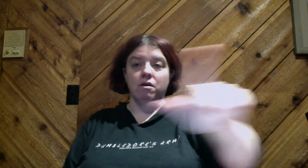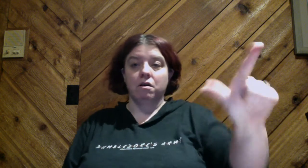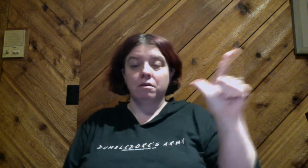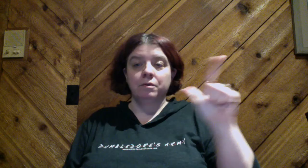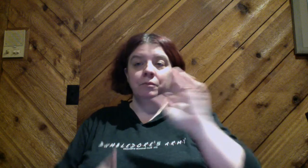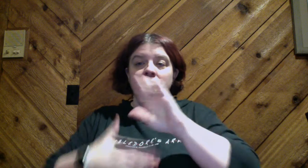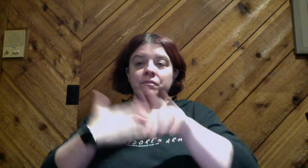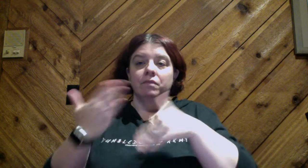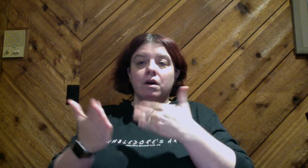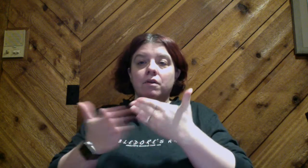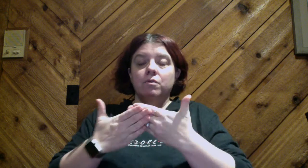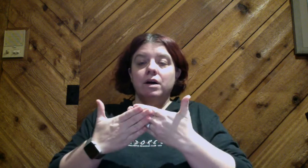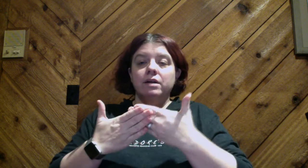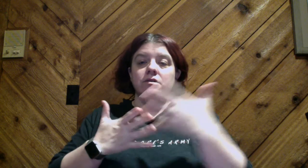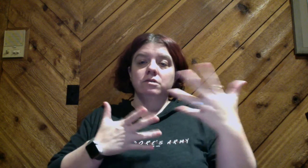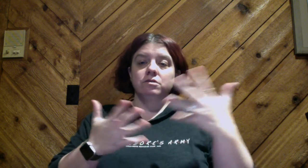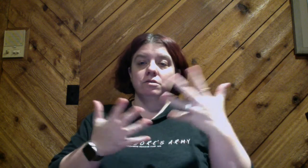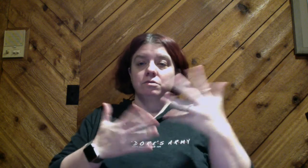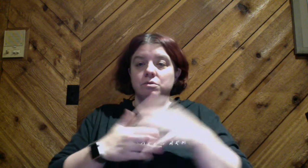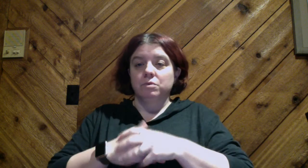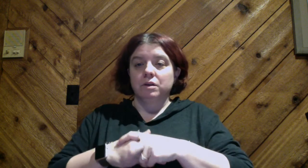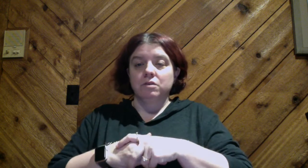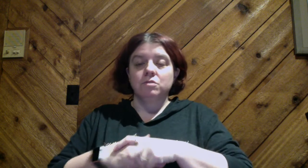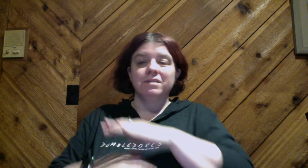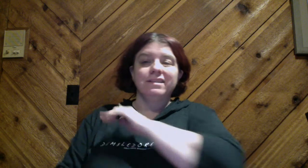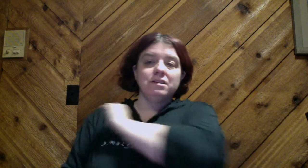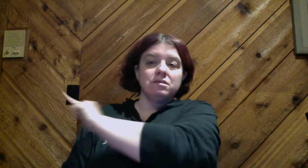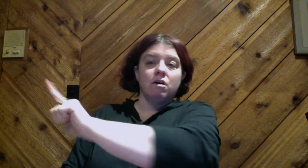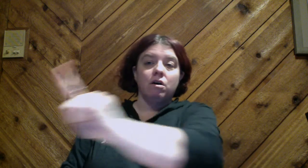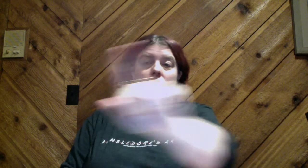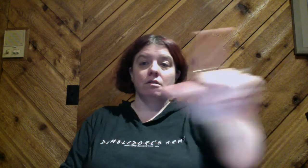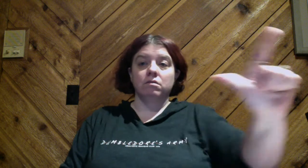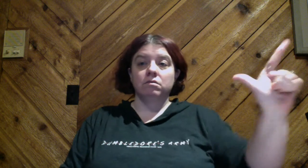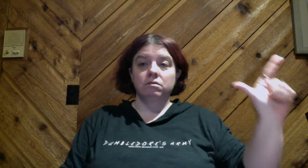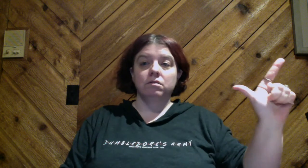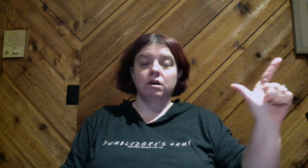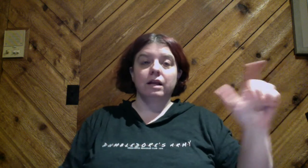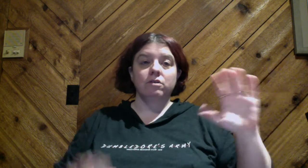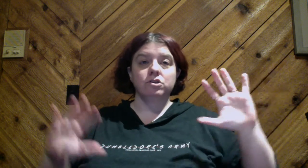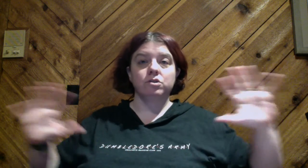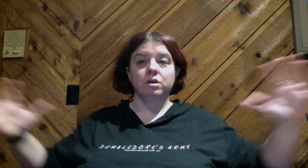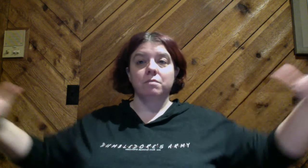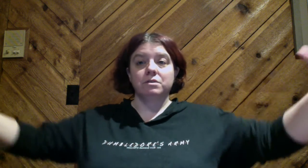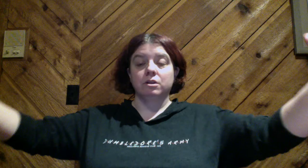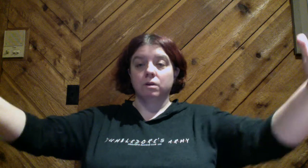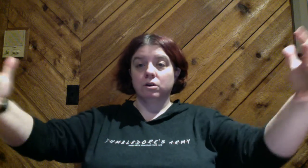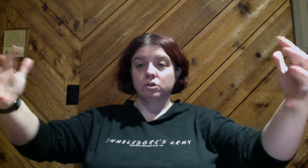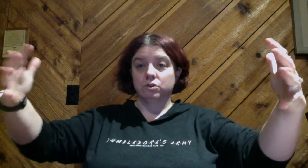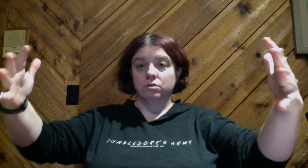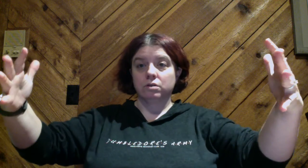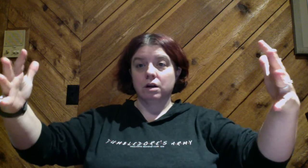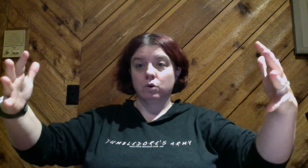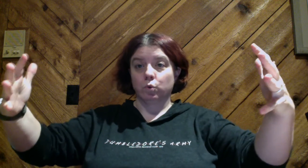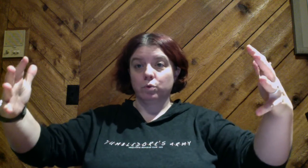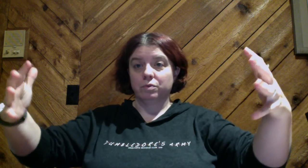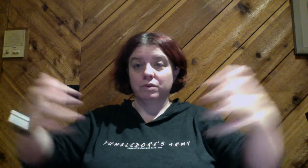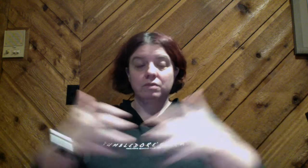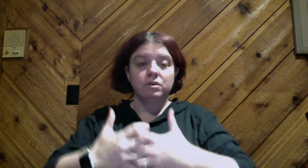all. Otherwise, you use on the other two. But this all allows you to encompass a larger group of